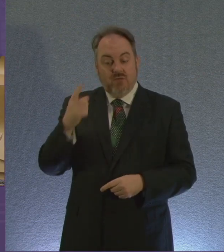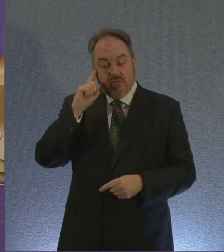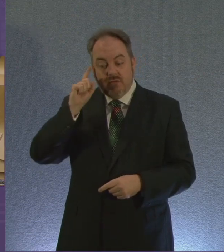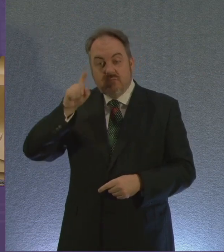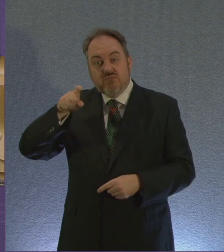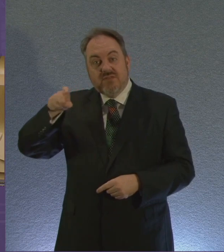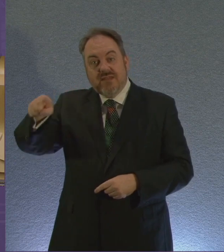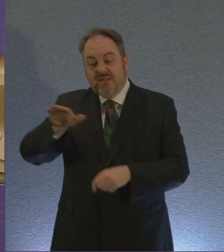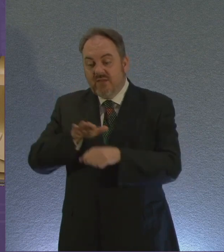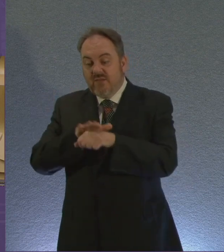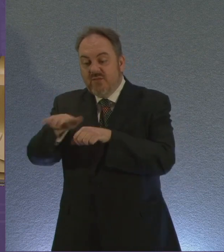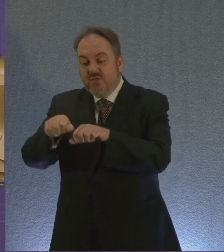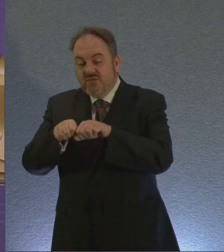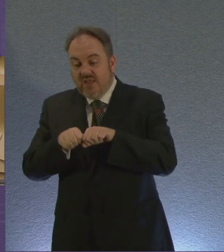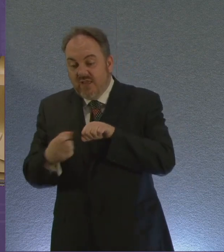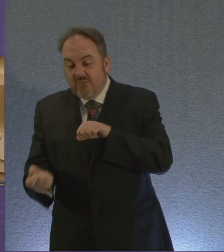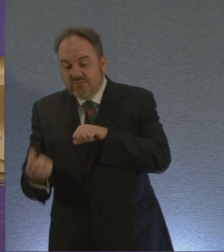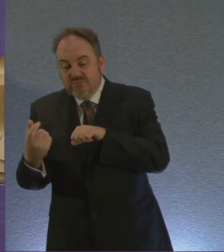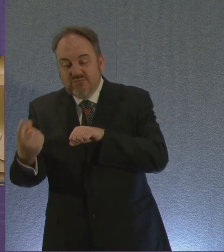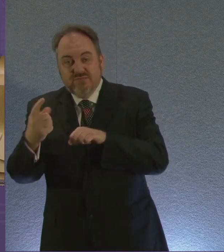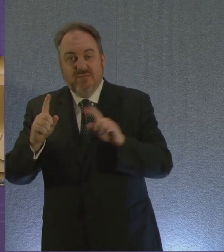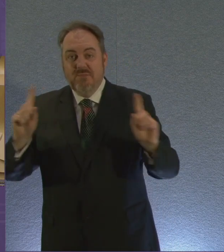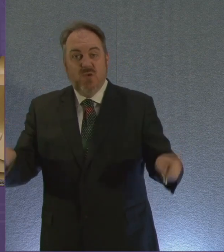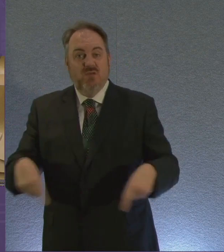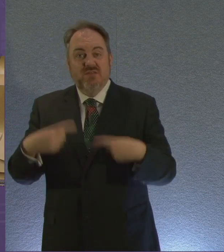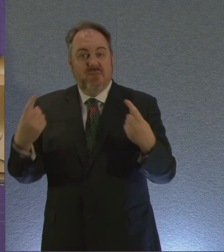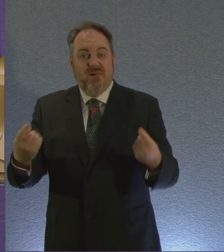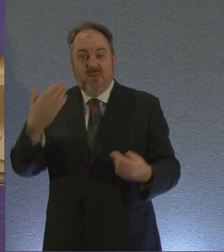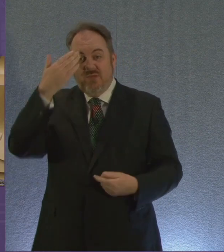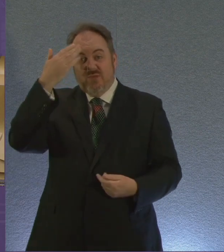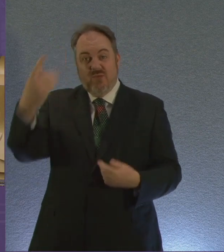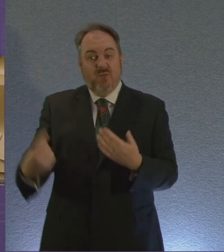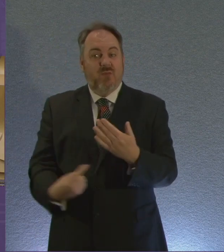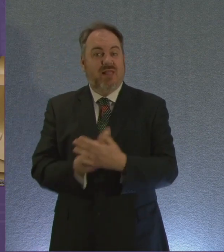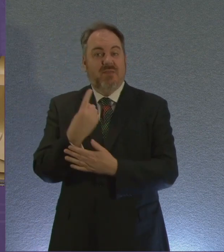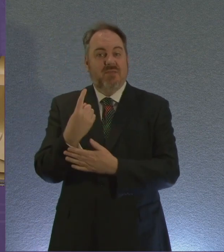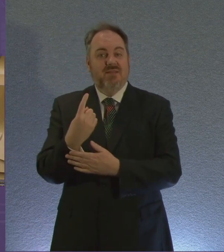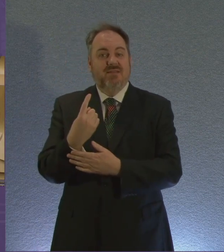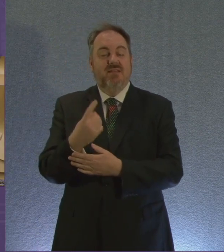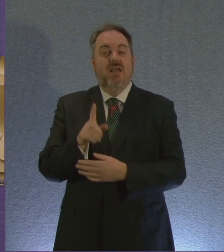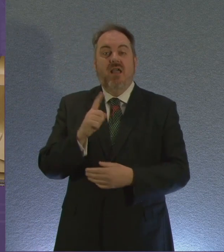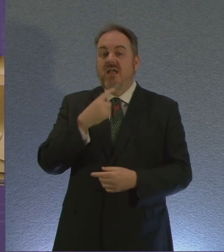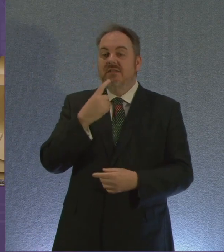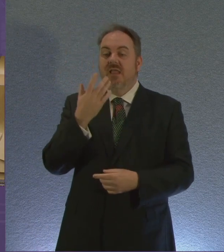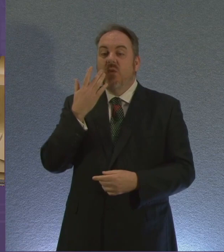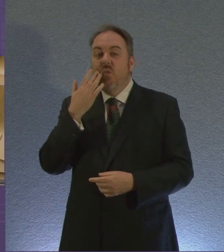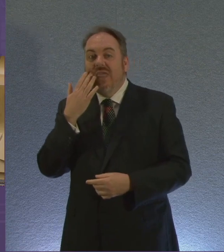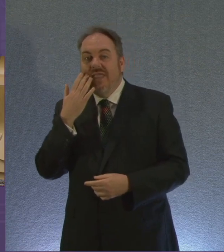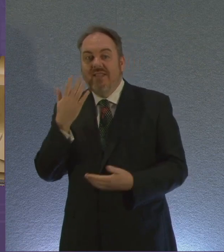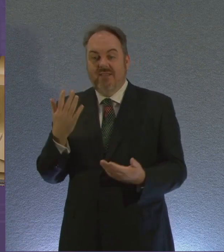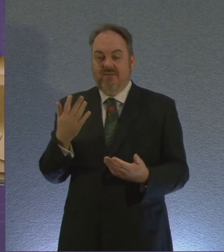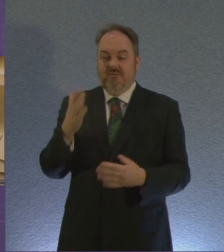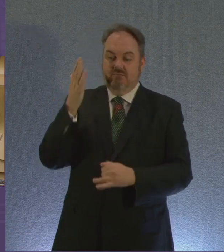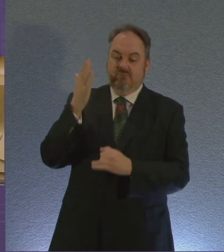will impact on our lives. I cannot make guarantees today about dates and times, but I